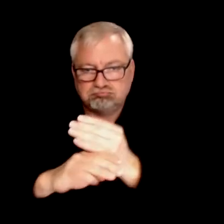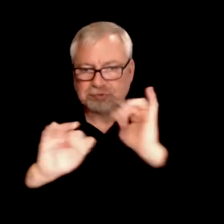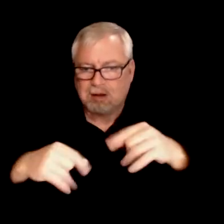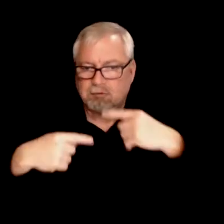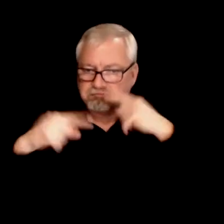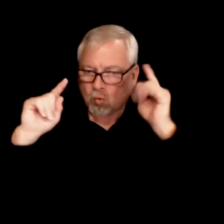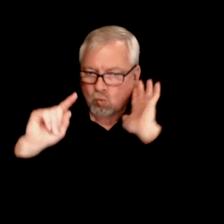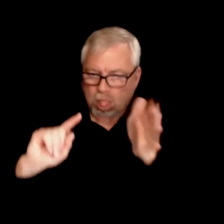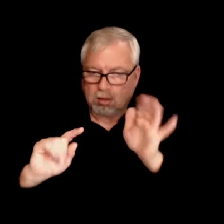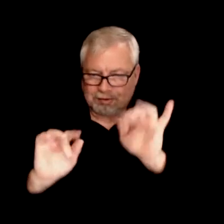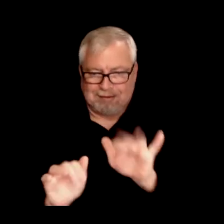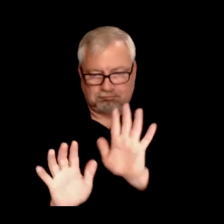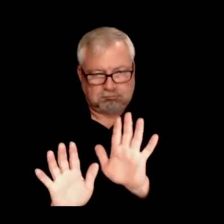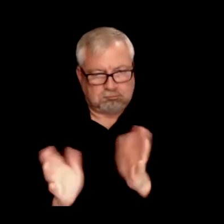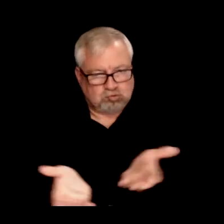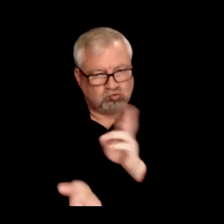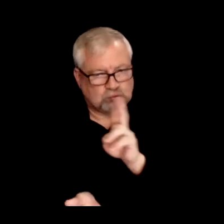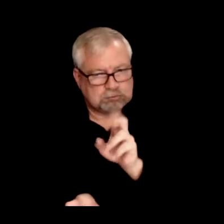Okay, thank you.